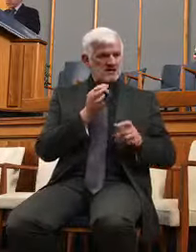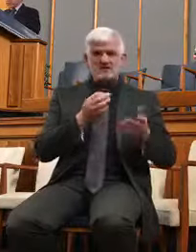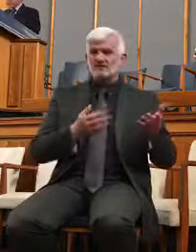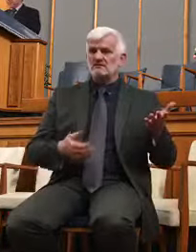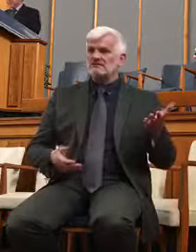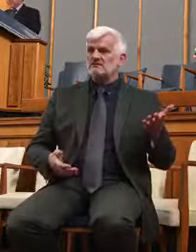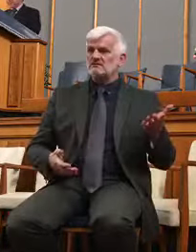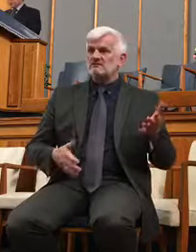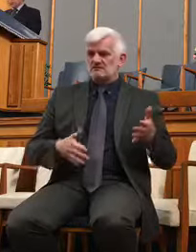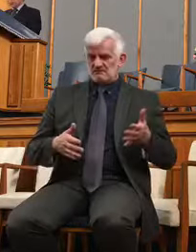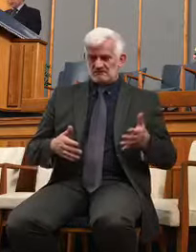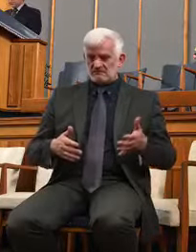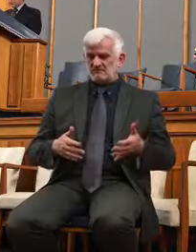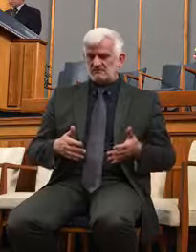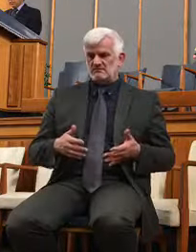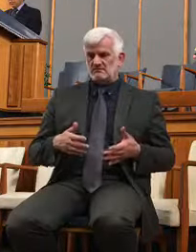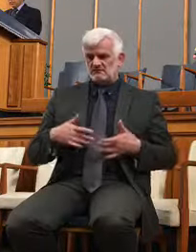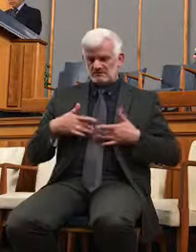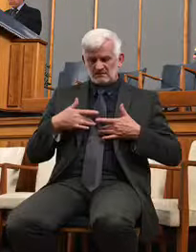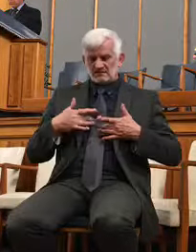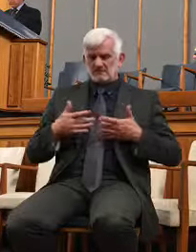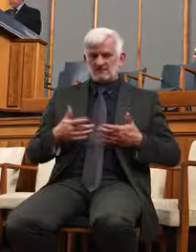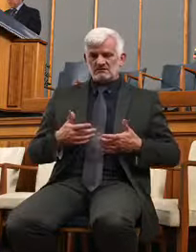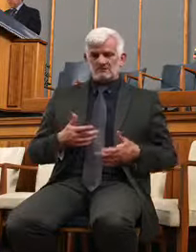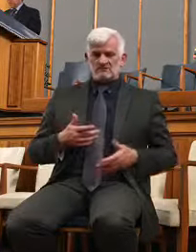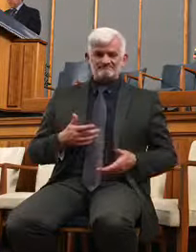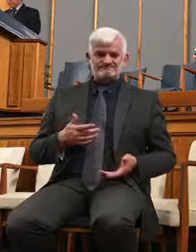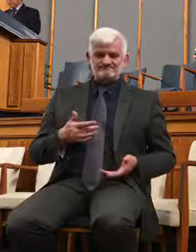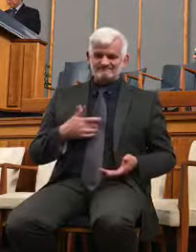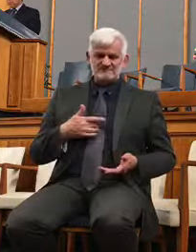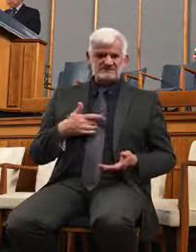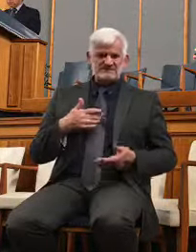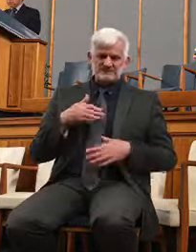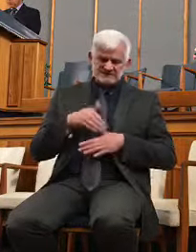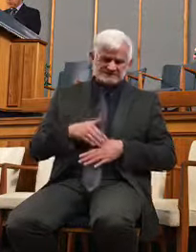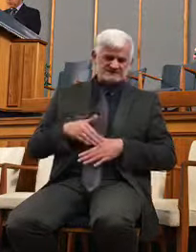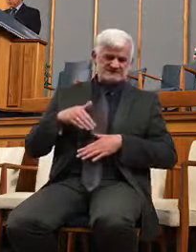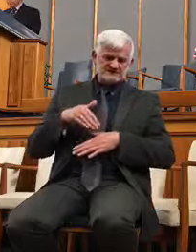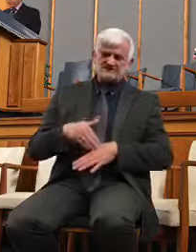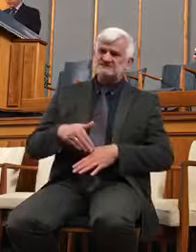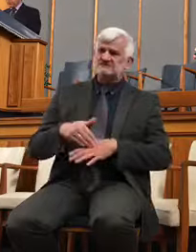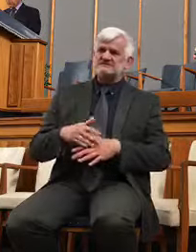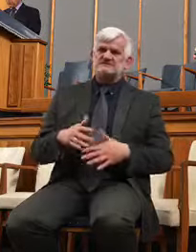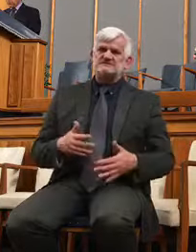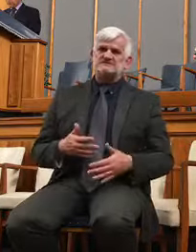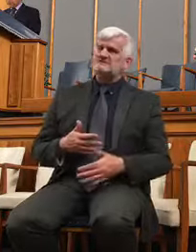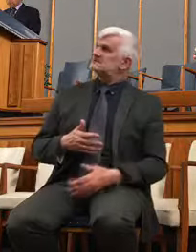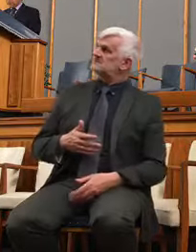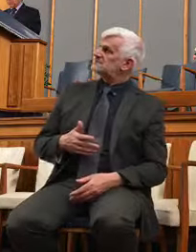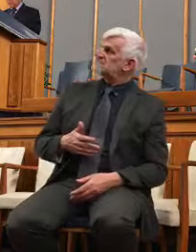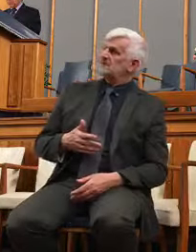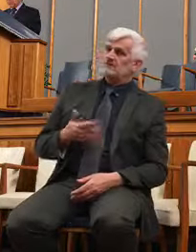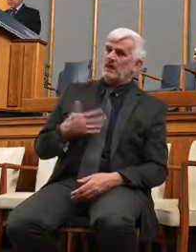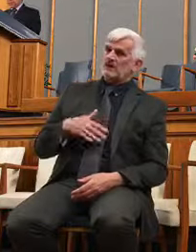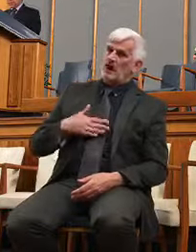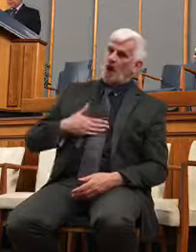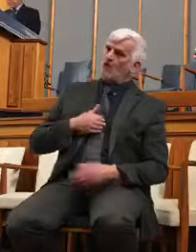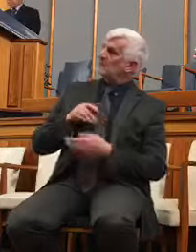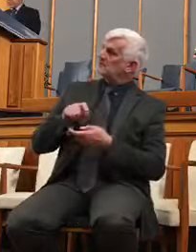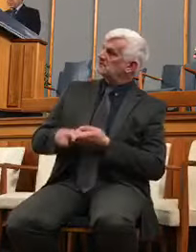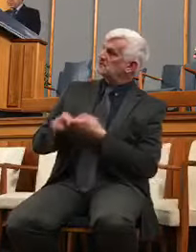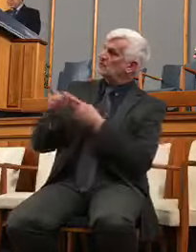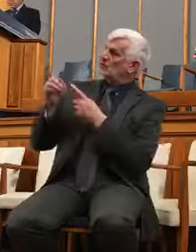reproofs. For indeed, O Lord, do I hope, thou wilt hear, O Lord my God. For I